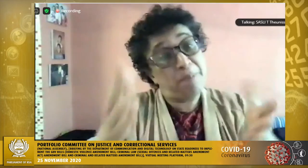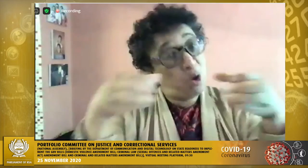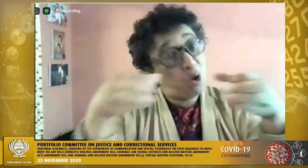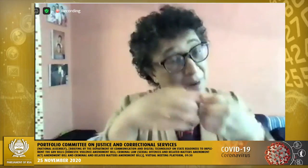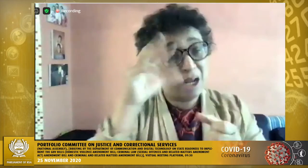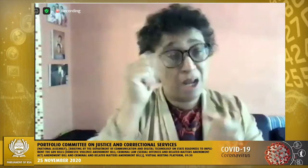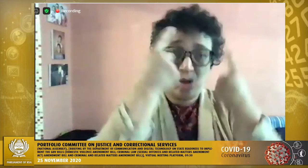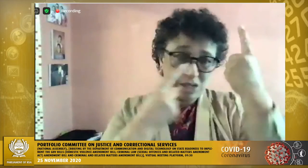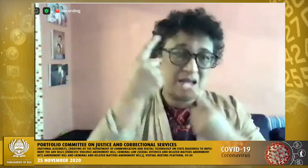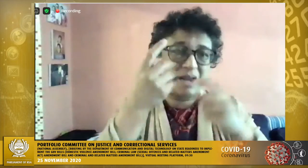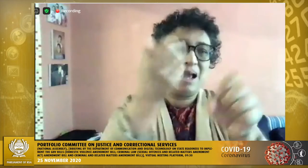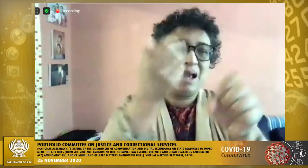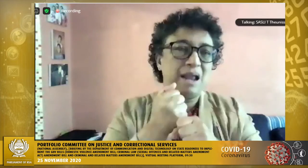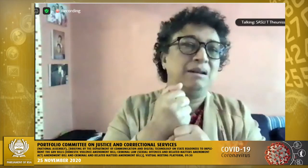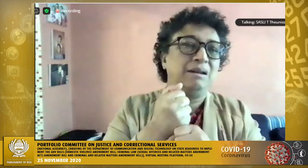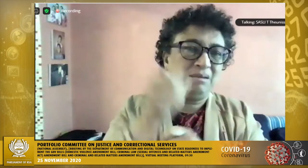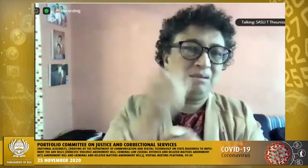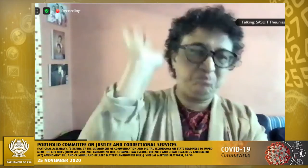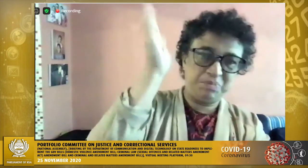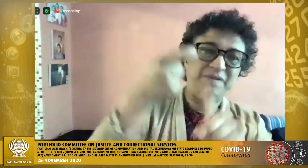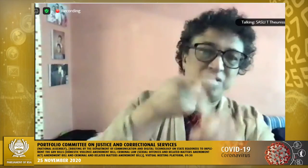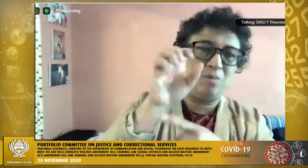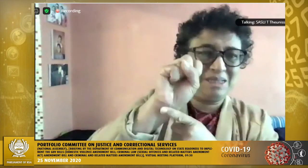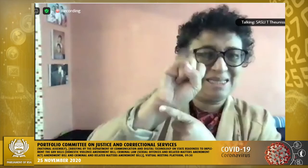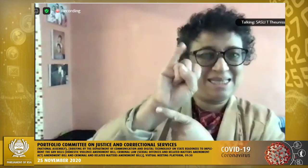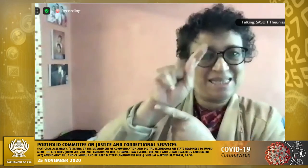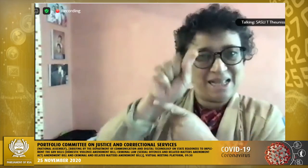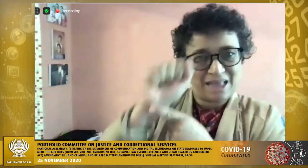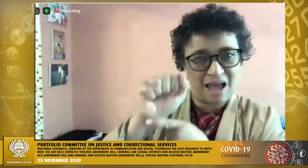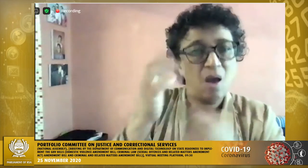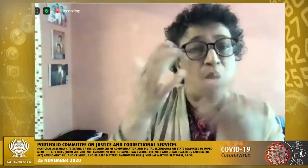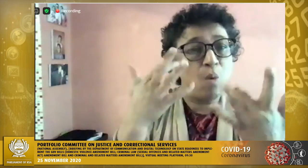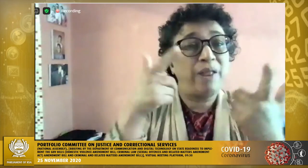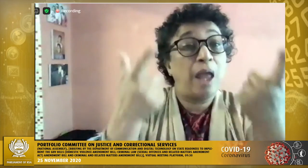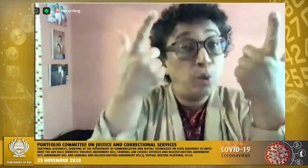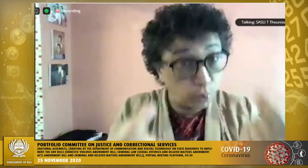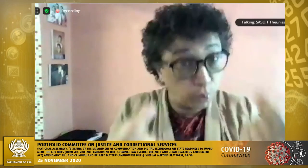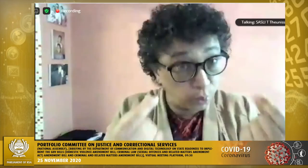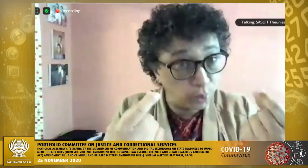got a presentation from them. So maybe if the committee can consider